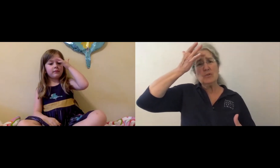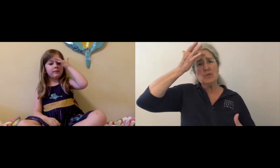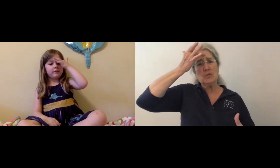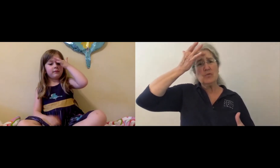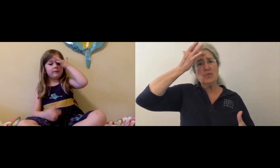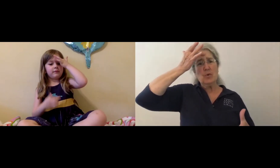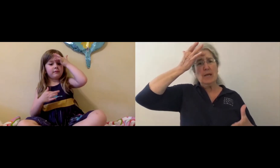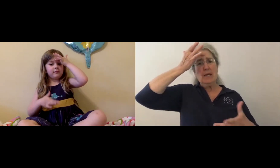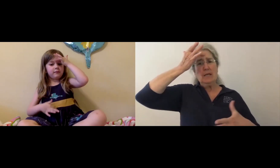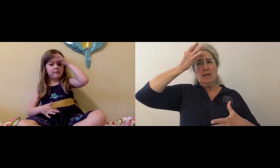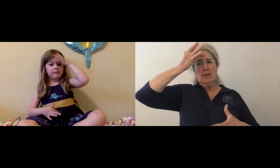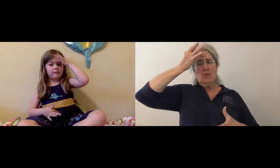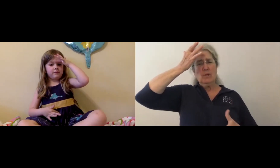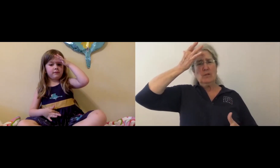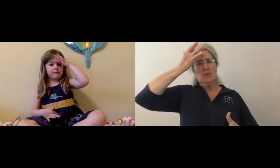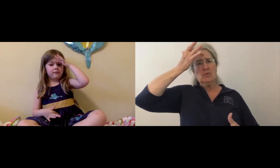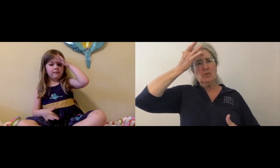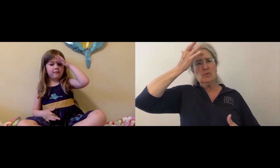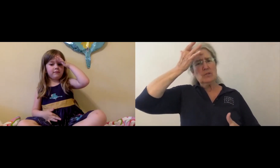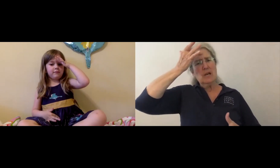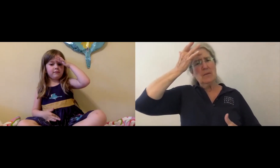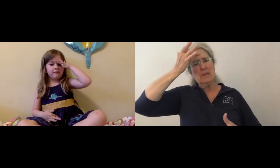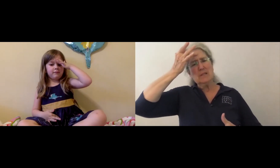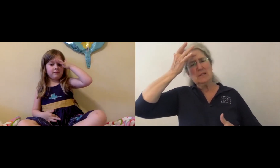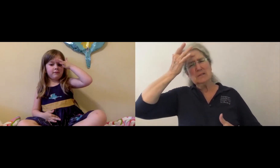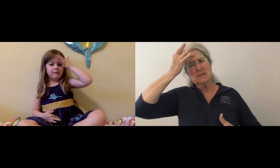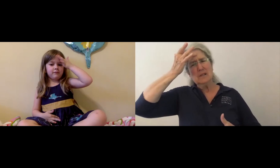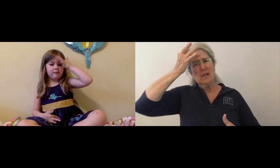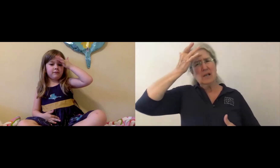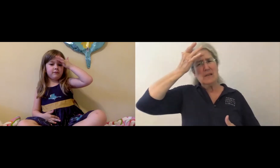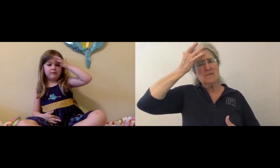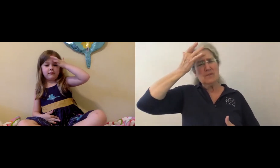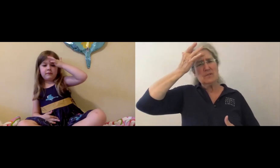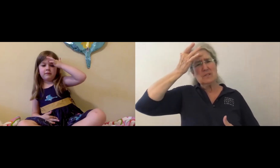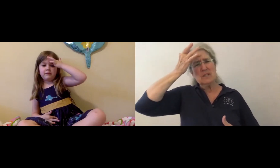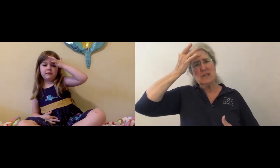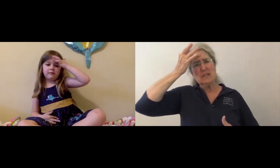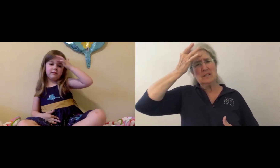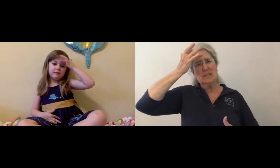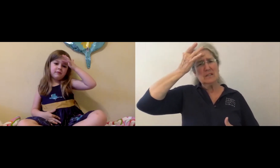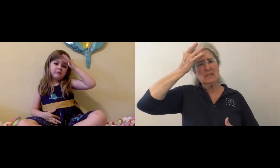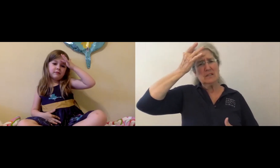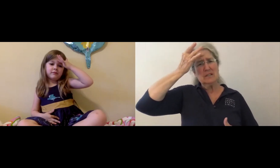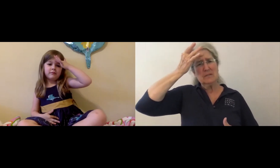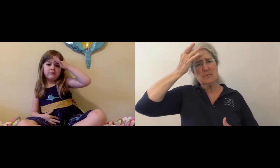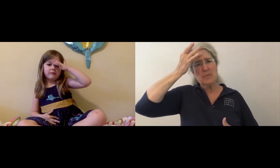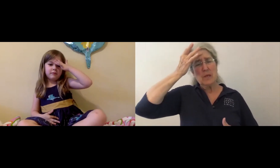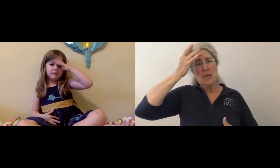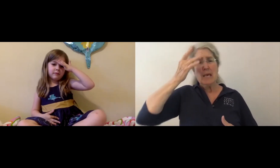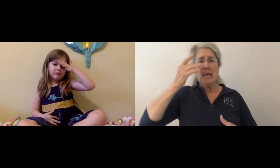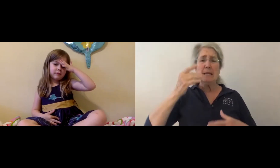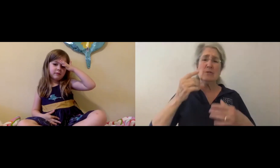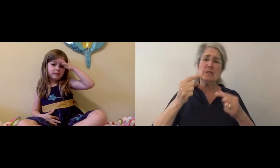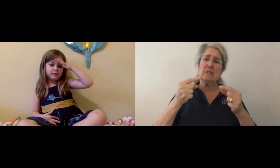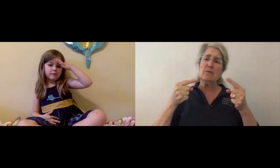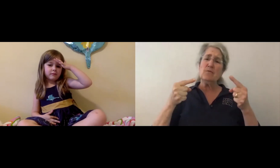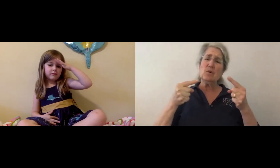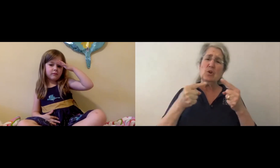your forehead, one goes on your tummy. You feel sick. And there's a sign for